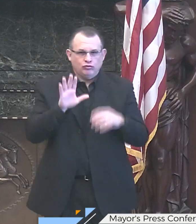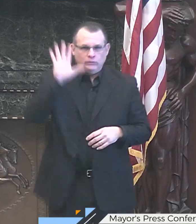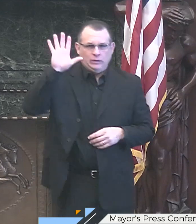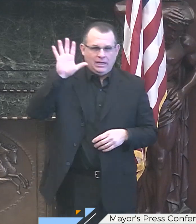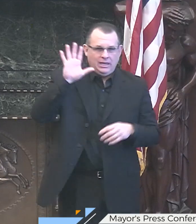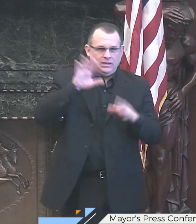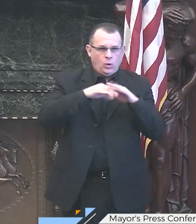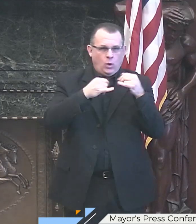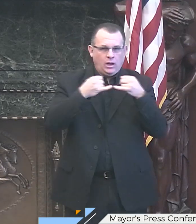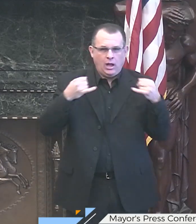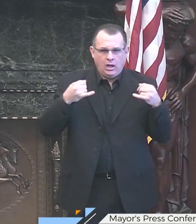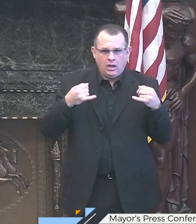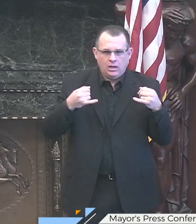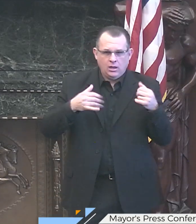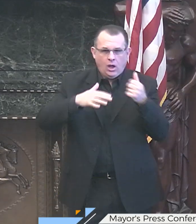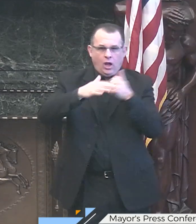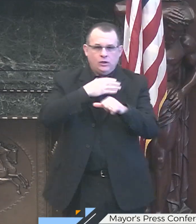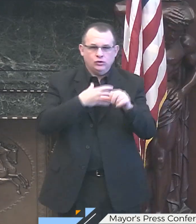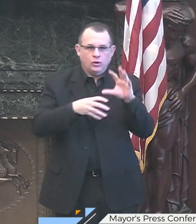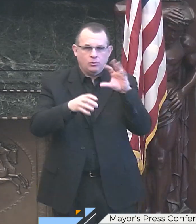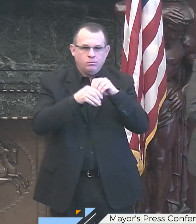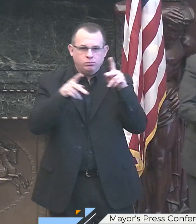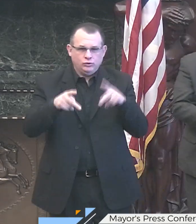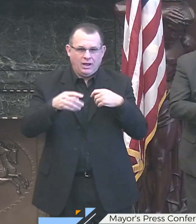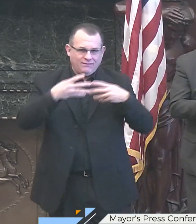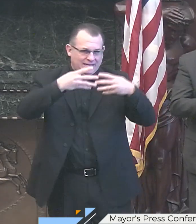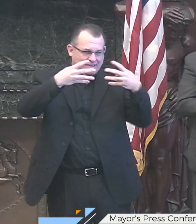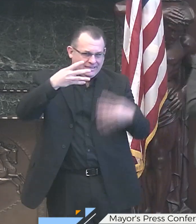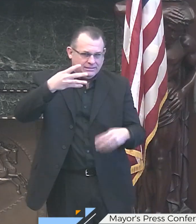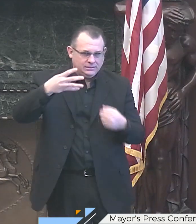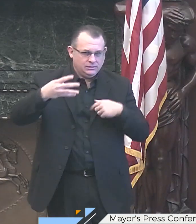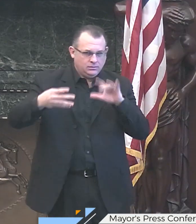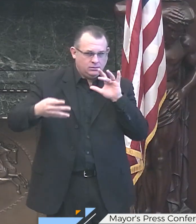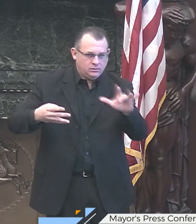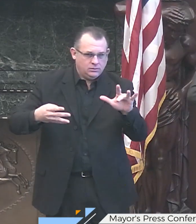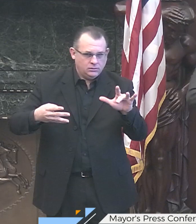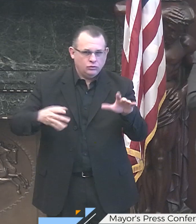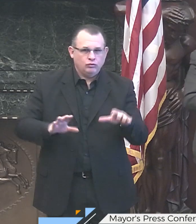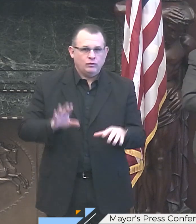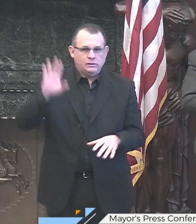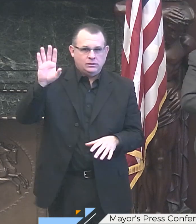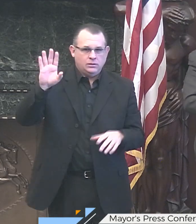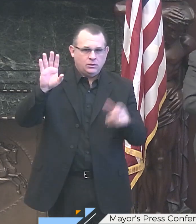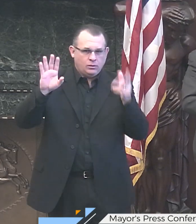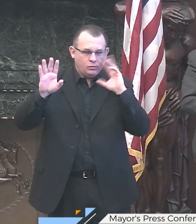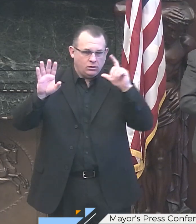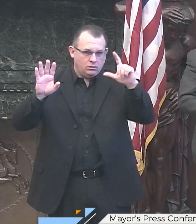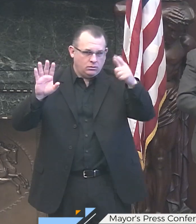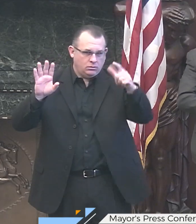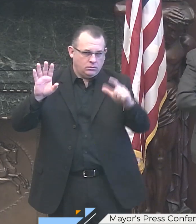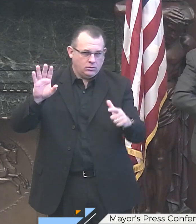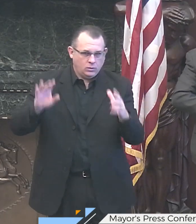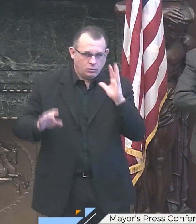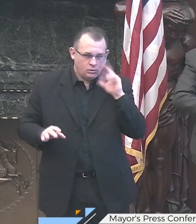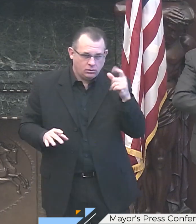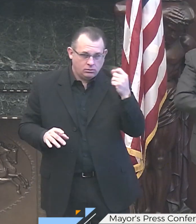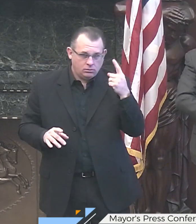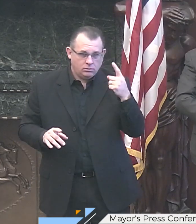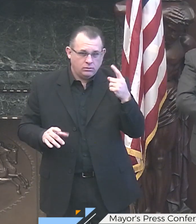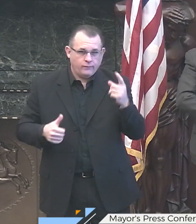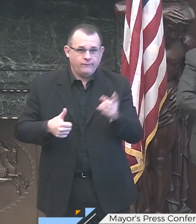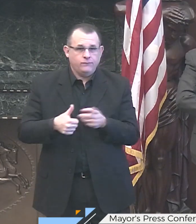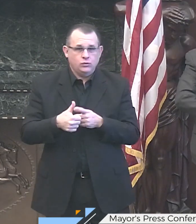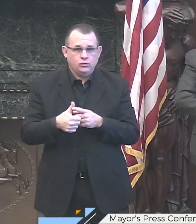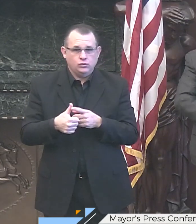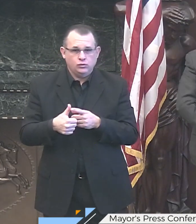the participants list. We will unmute you one by one to answer your questions. And the first to be unmuted